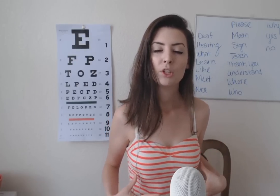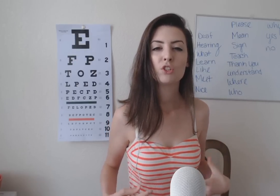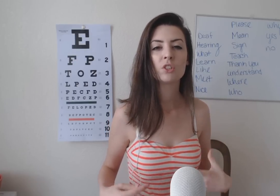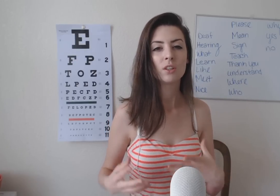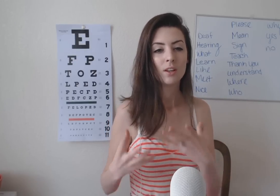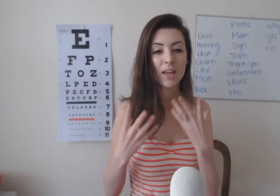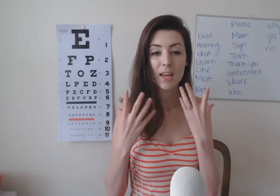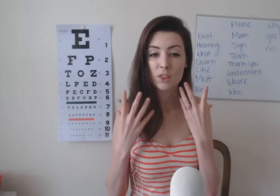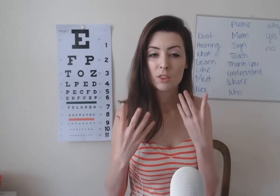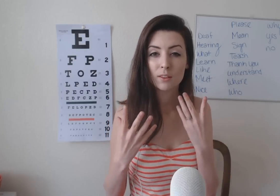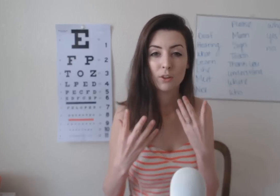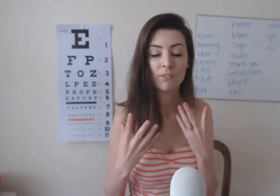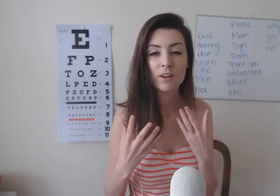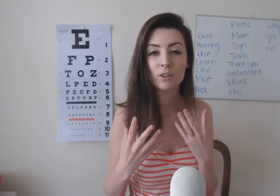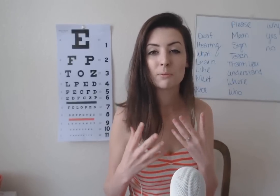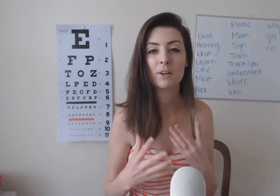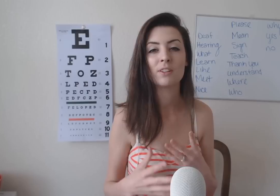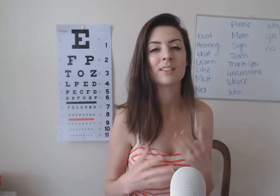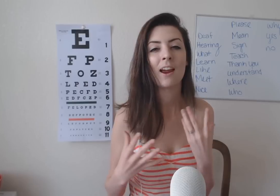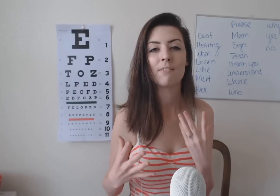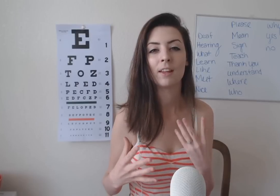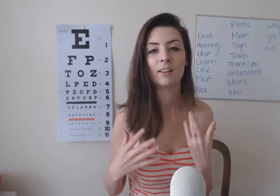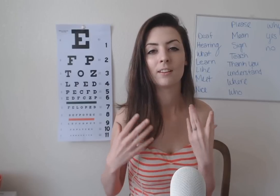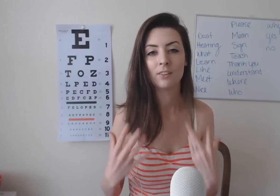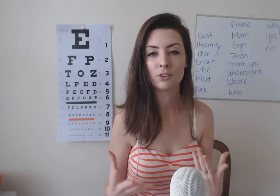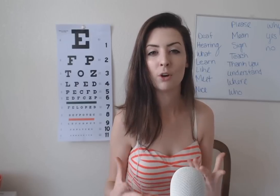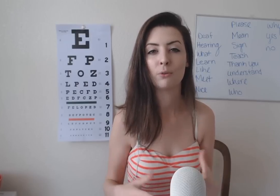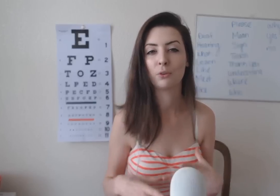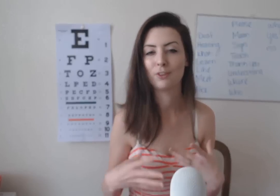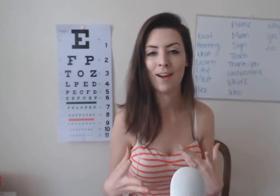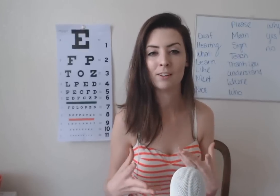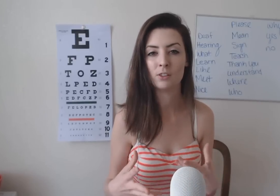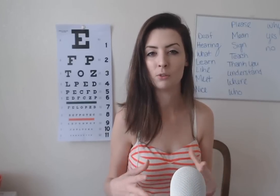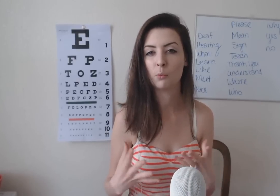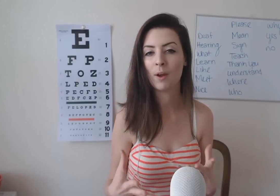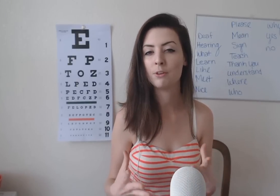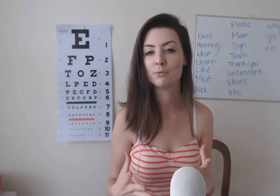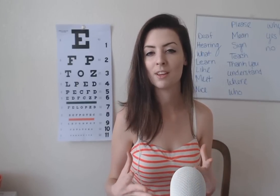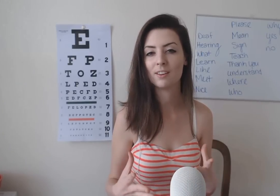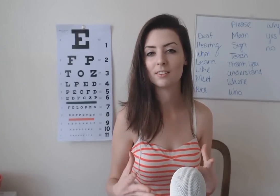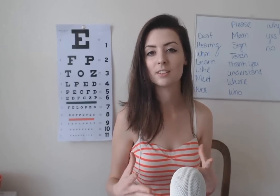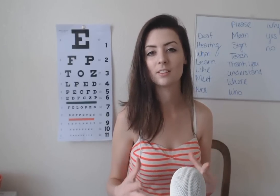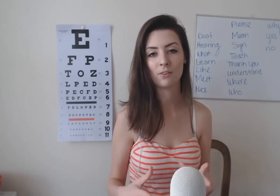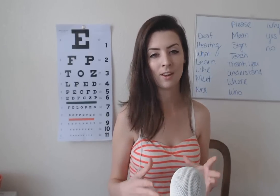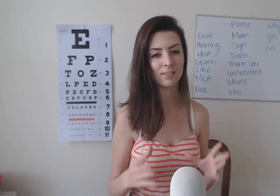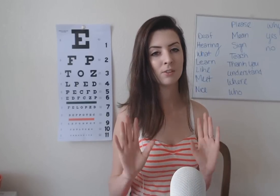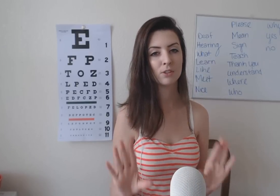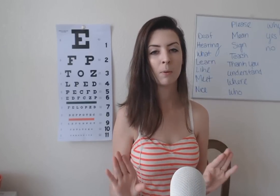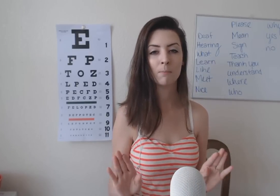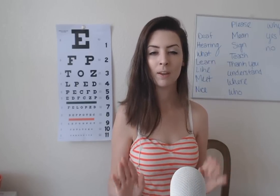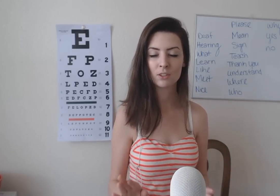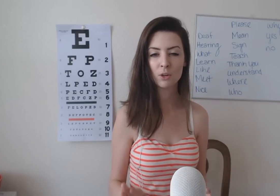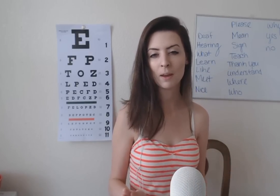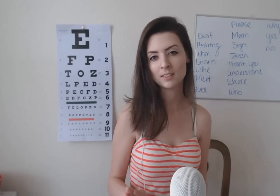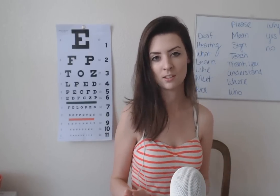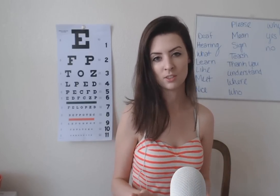language and your facial expression, it's kind of like your tone or your attitude, the way you say it, okay? So just make sure you pay attention to